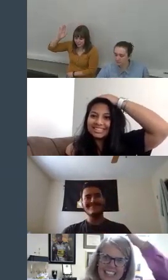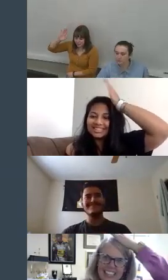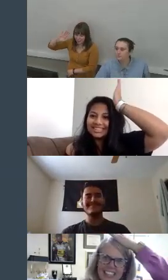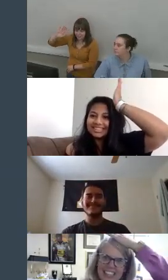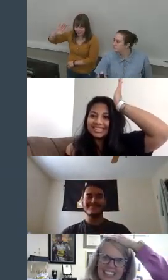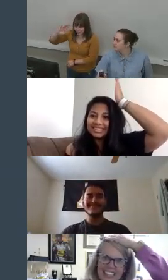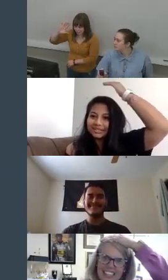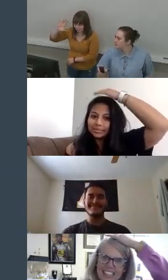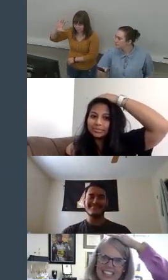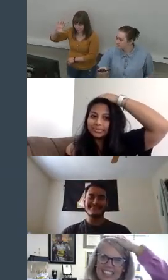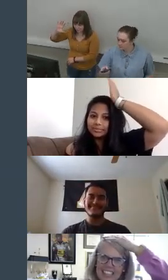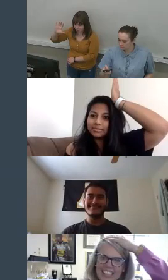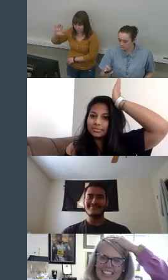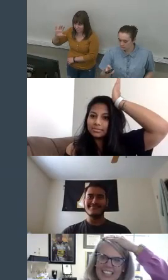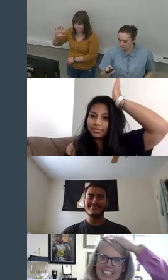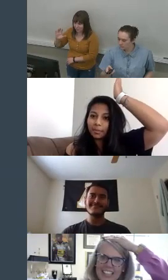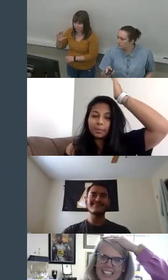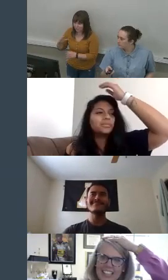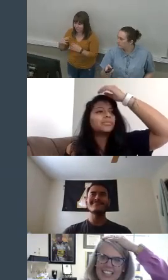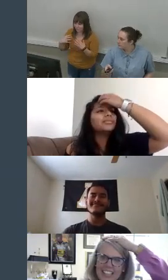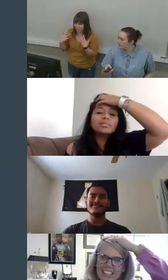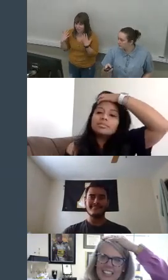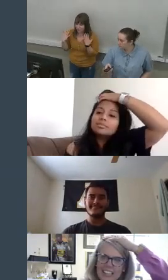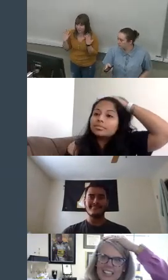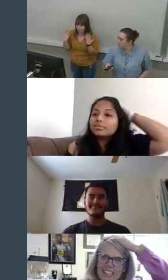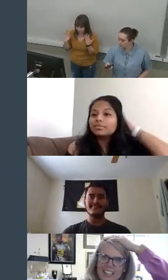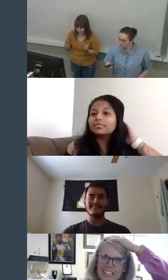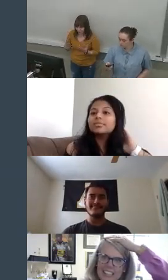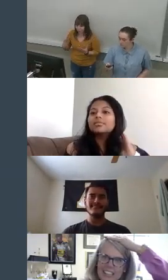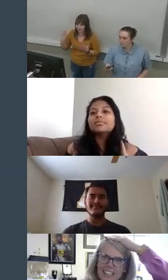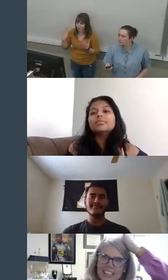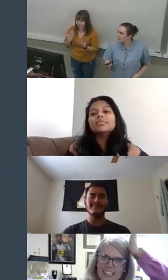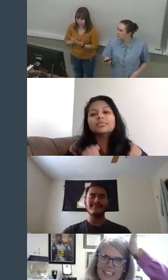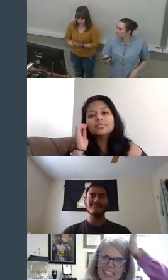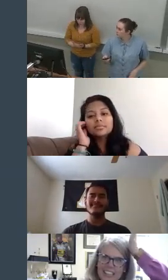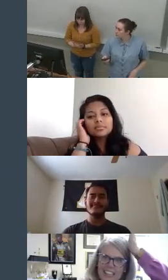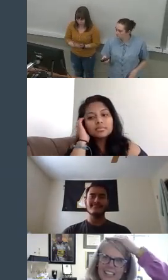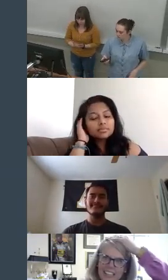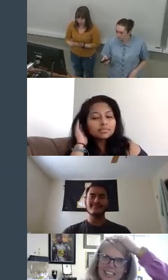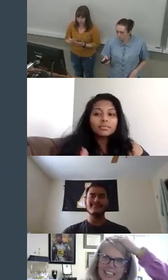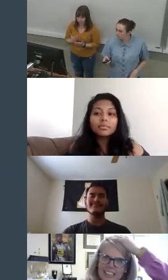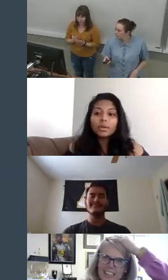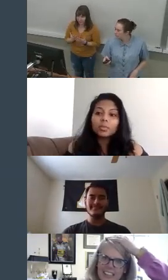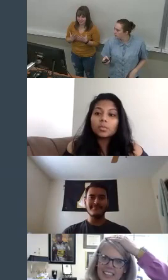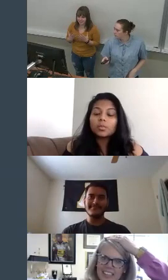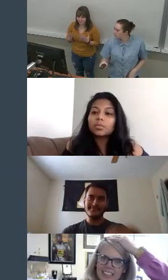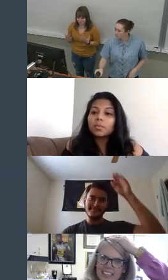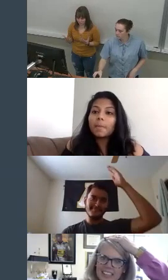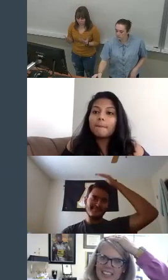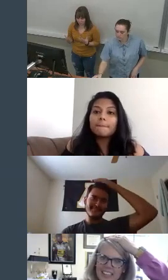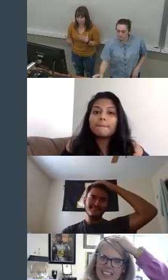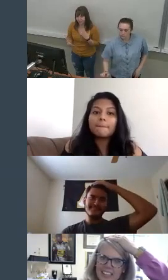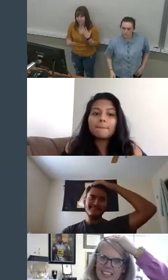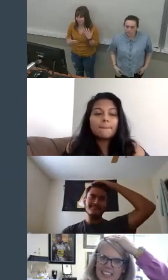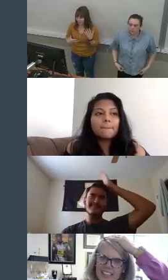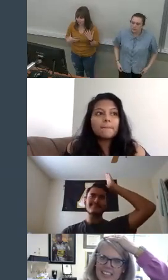deaf signs, like this is not considered rude or making fun. Deaf signs are very literal. They're literal. They are visual. The signs look like exactly what they're